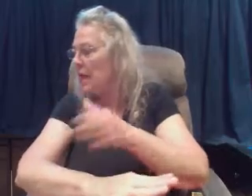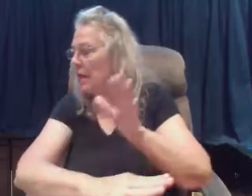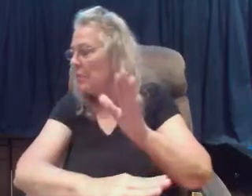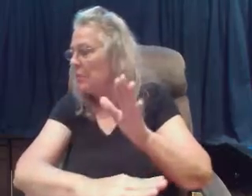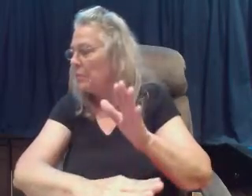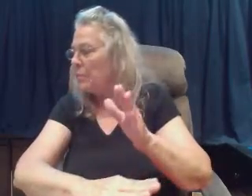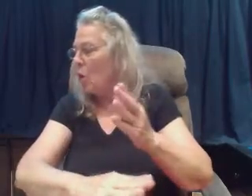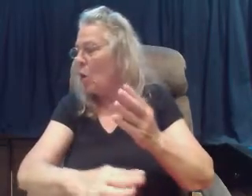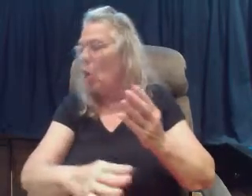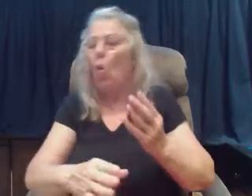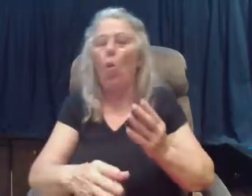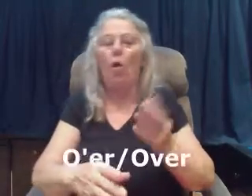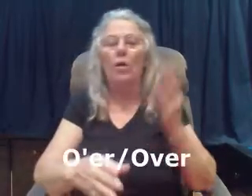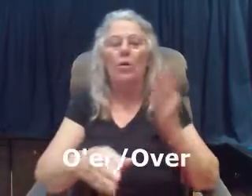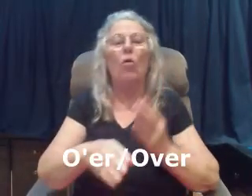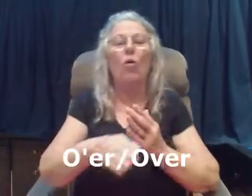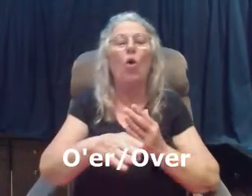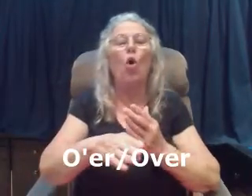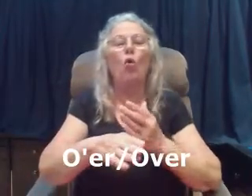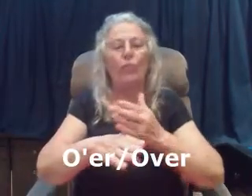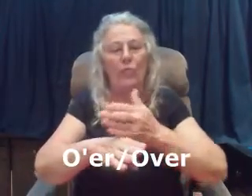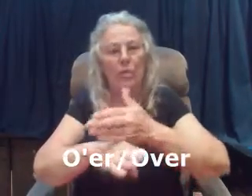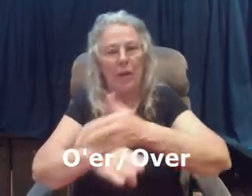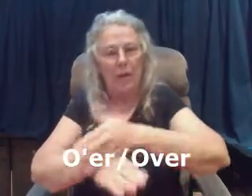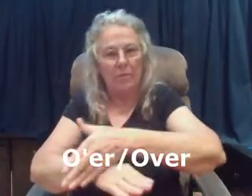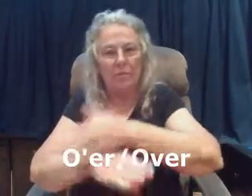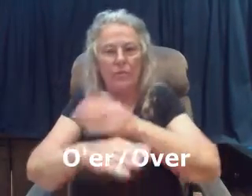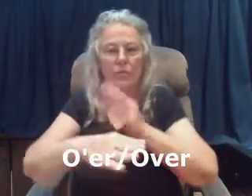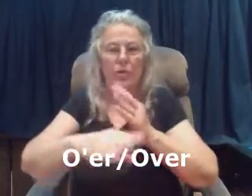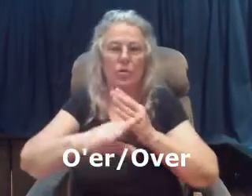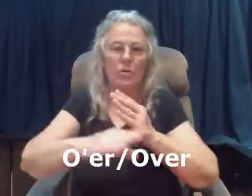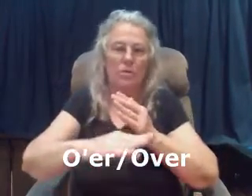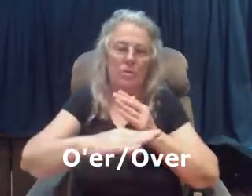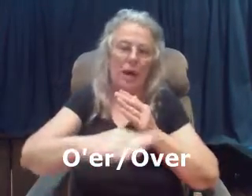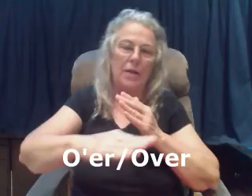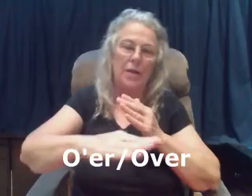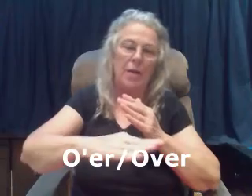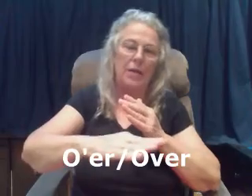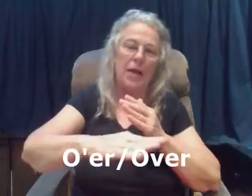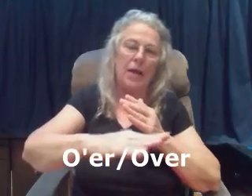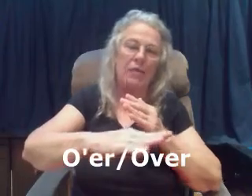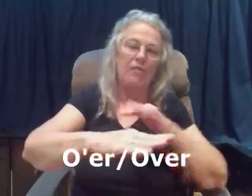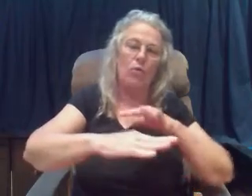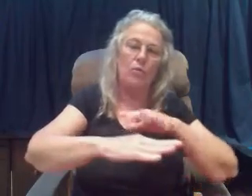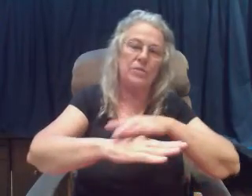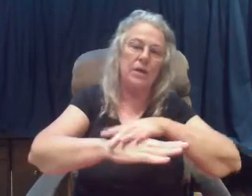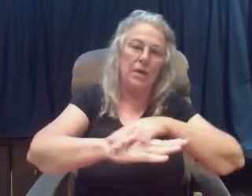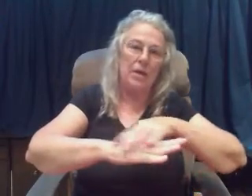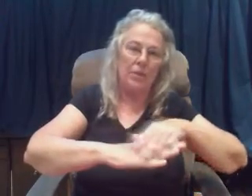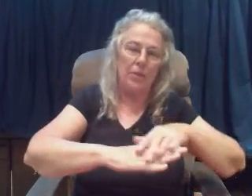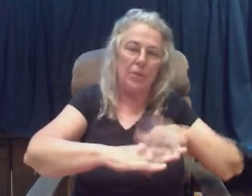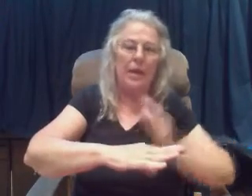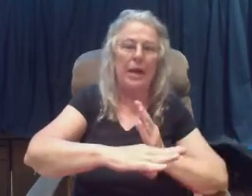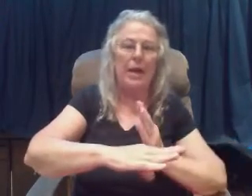Singing, or over, and your non-dominant hand forms the plane,